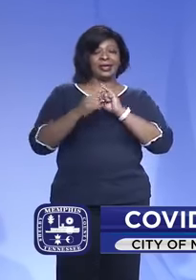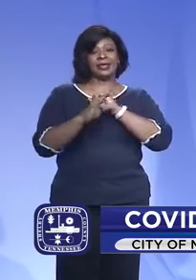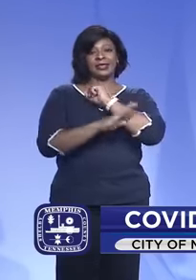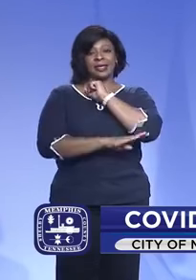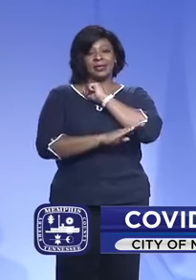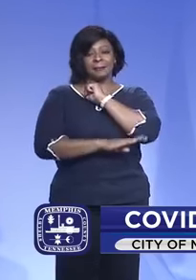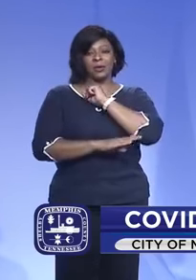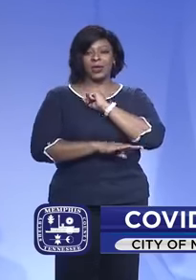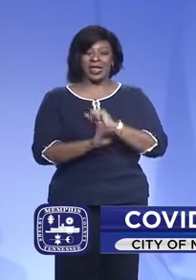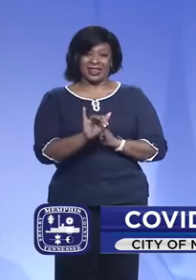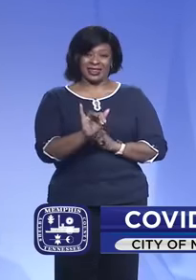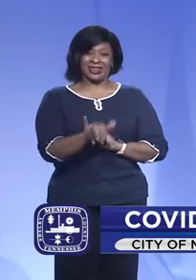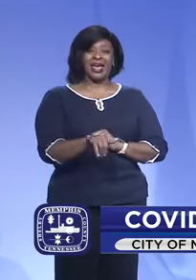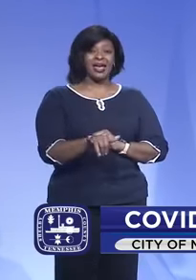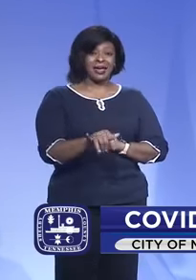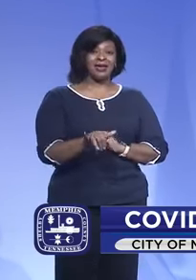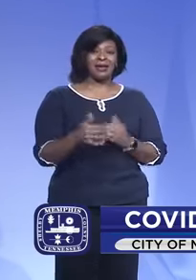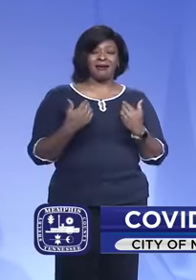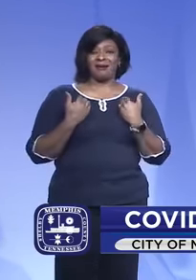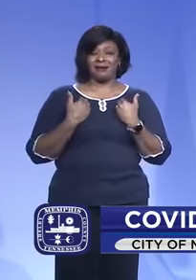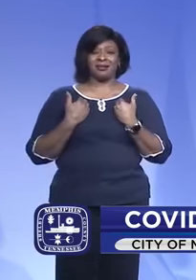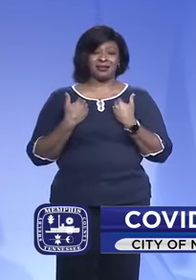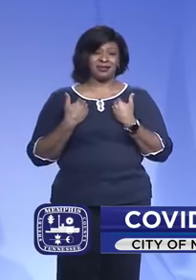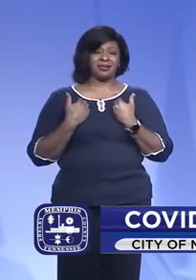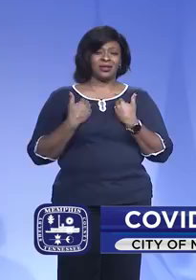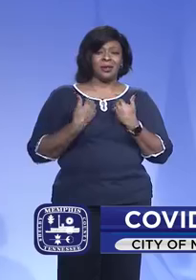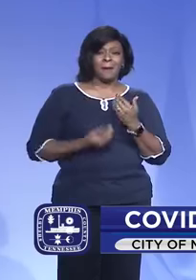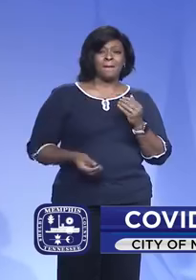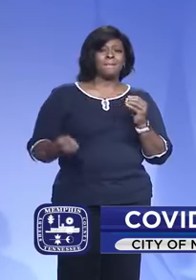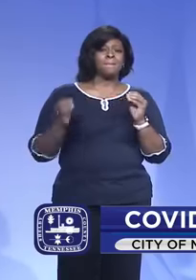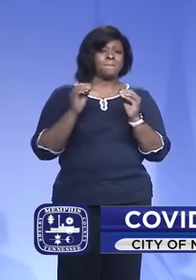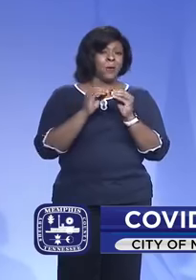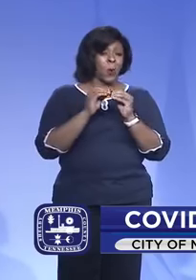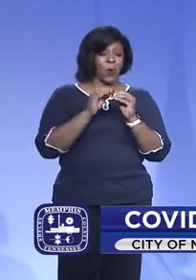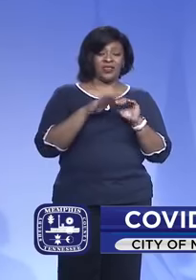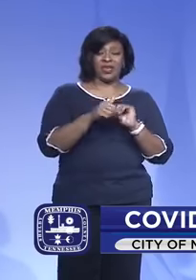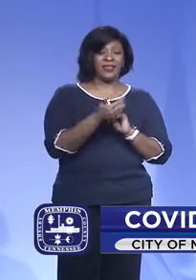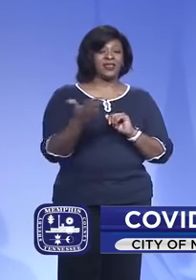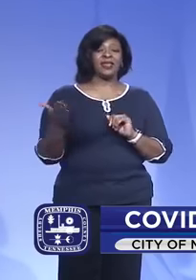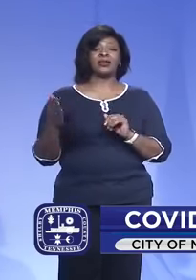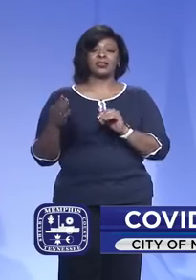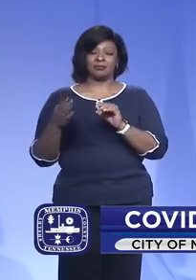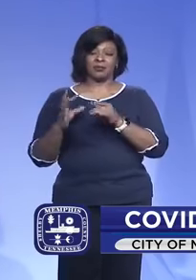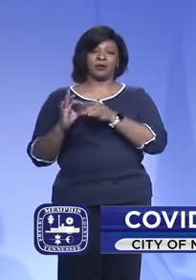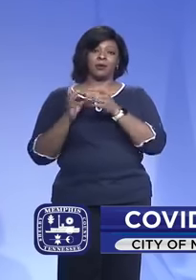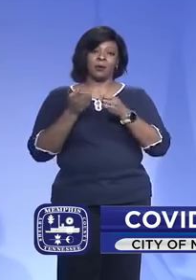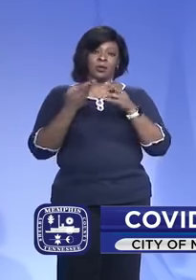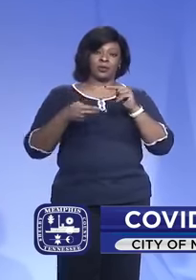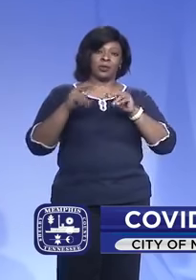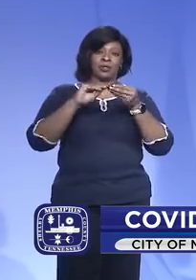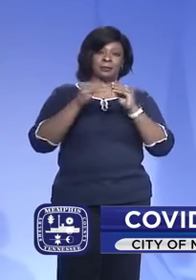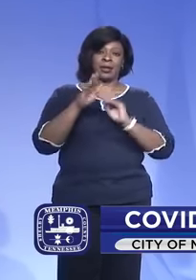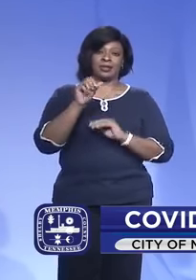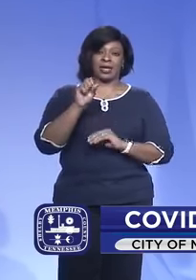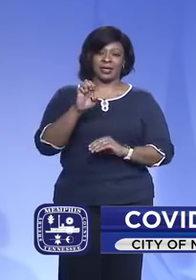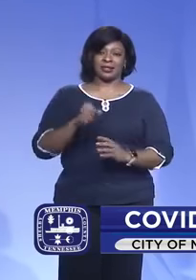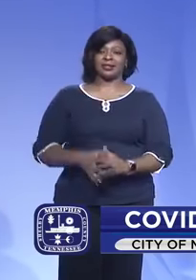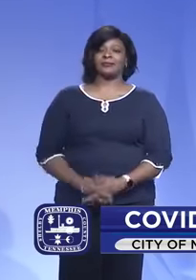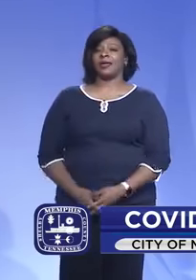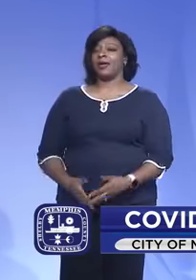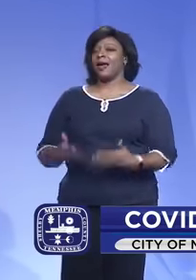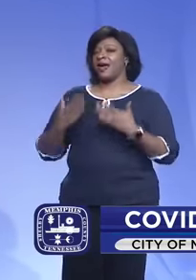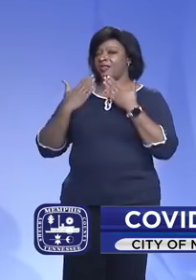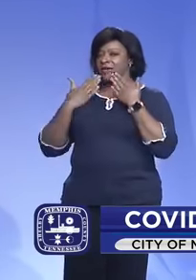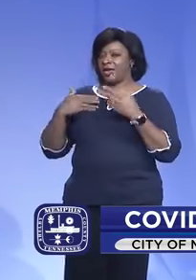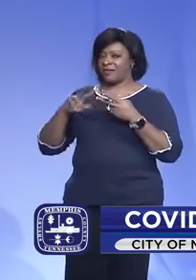And that has more than anything else to do with the increase in cases. Thank you. And